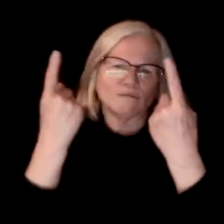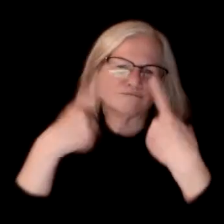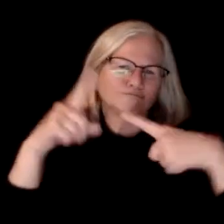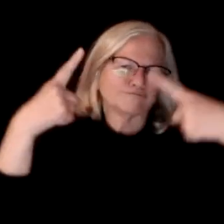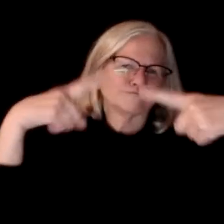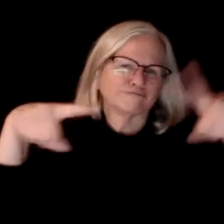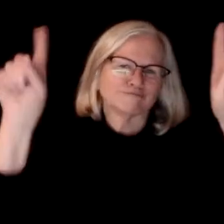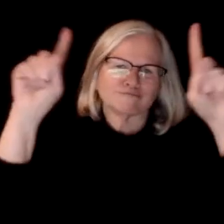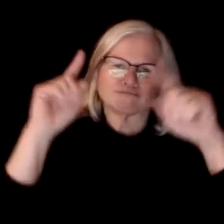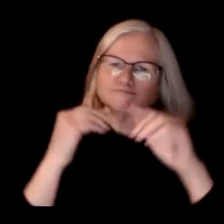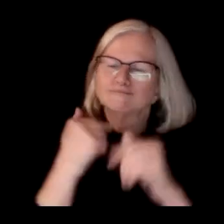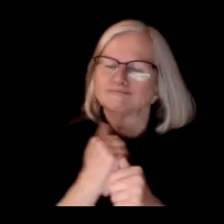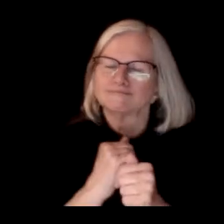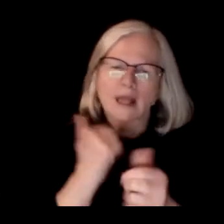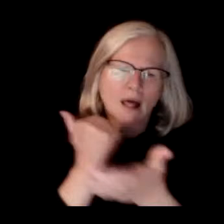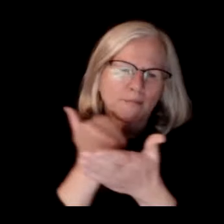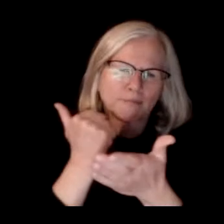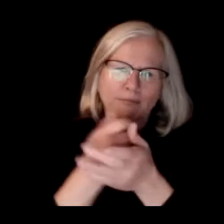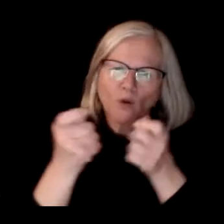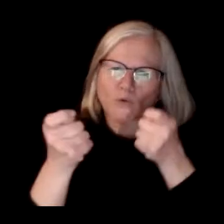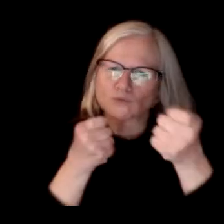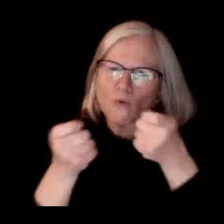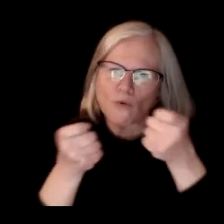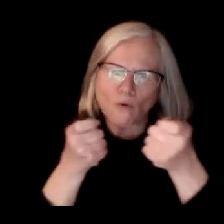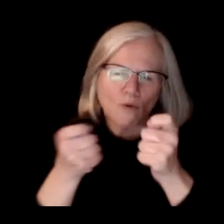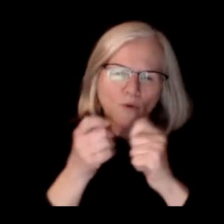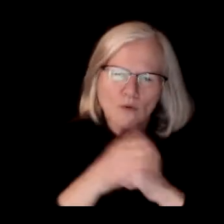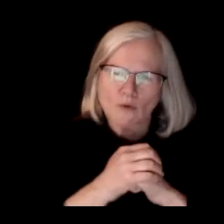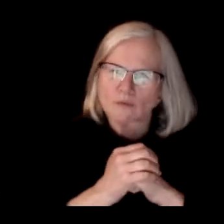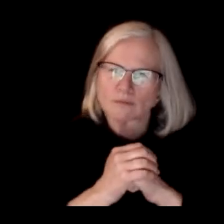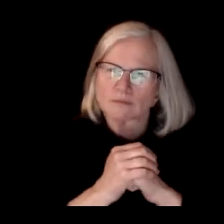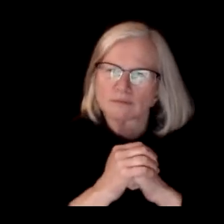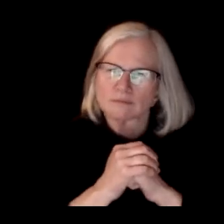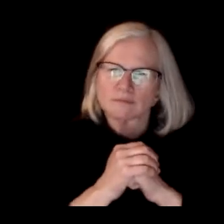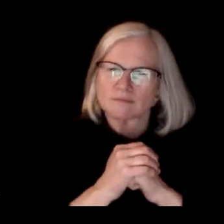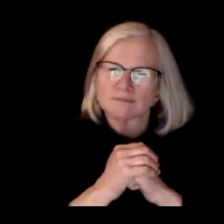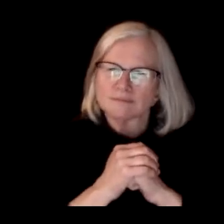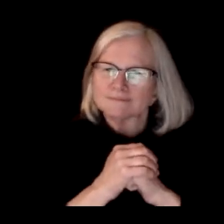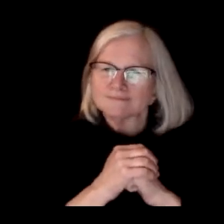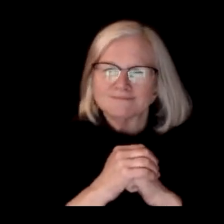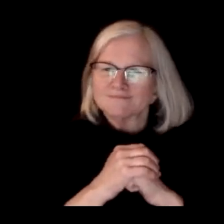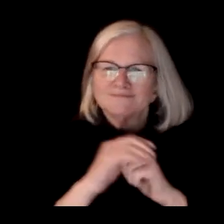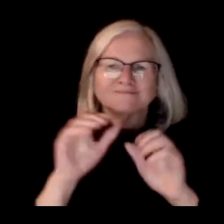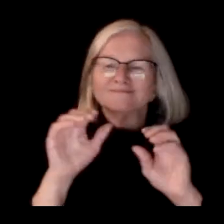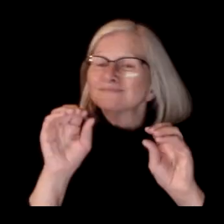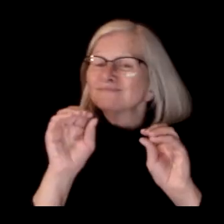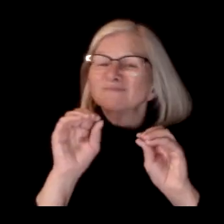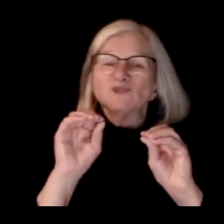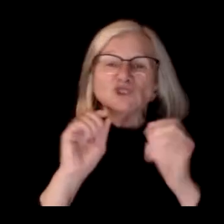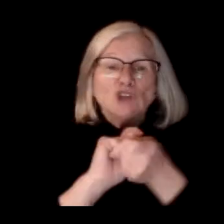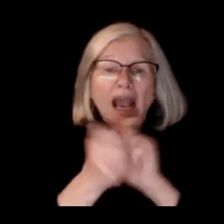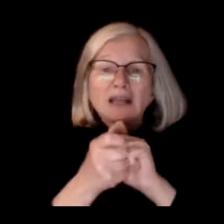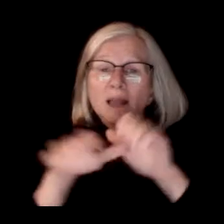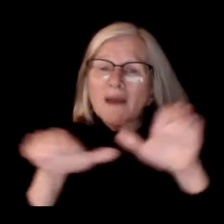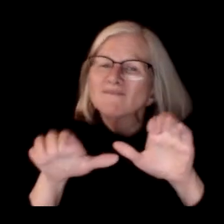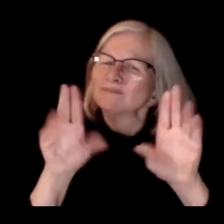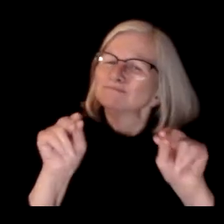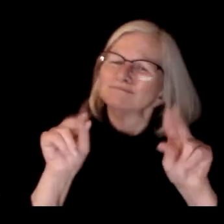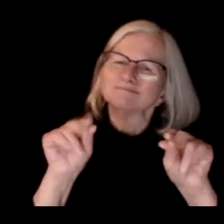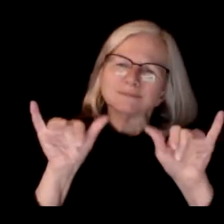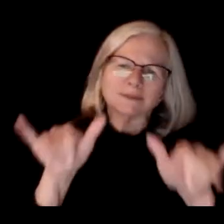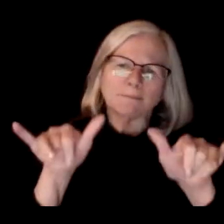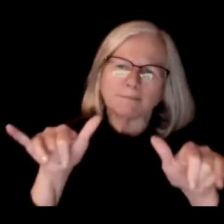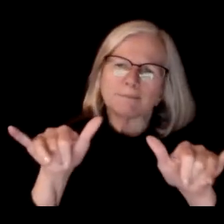be needed or helpful with this variant, other than just keeping on doing what we've been doing and not letting down our guard.